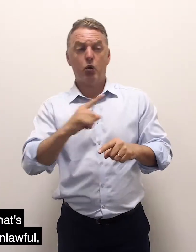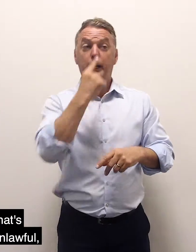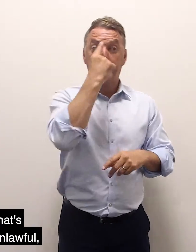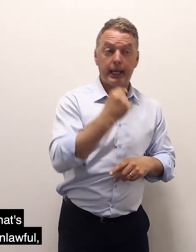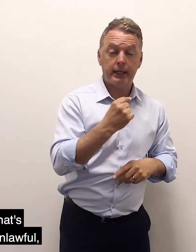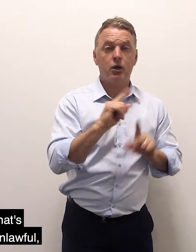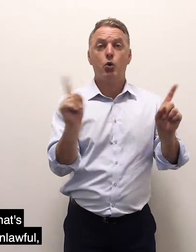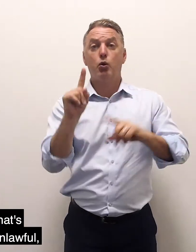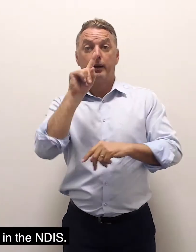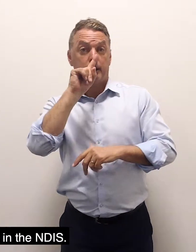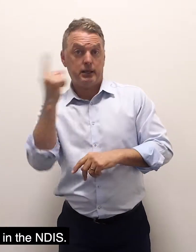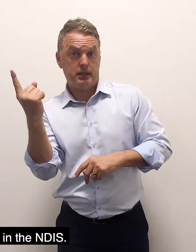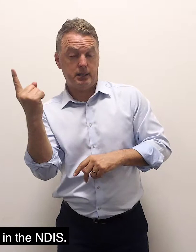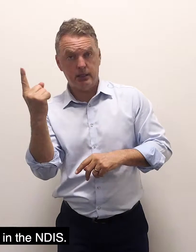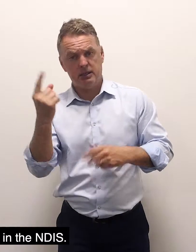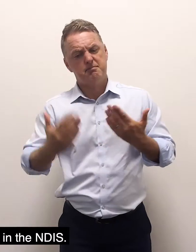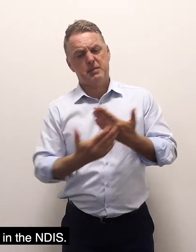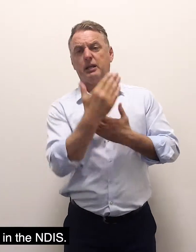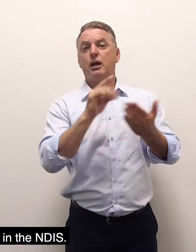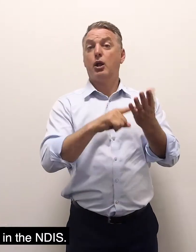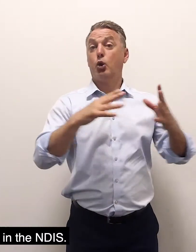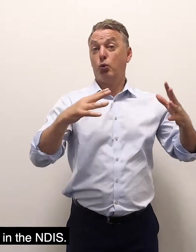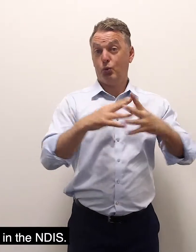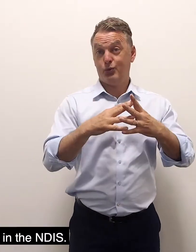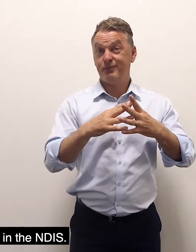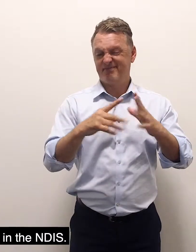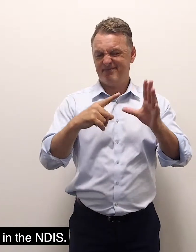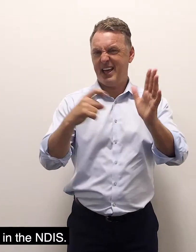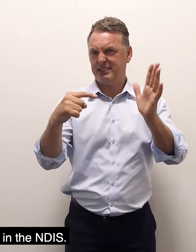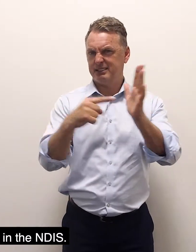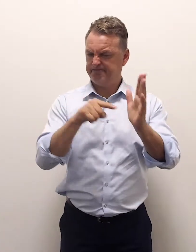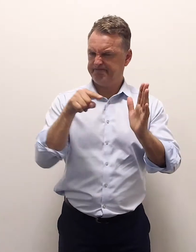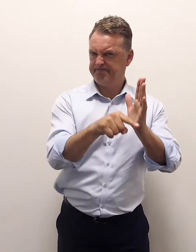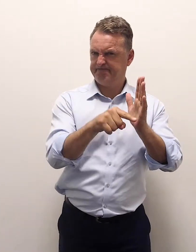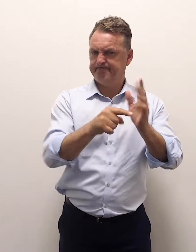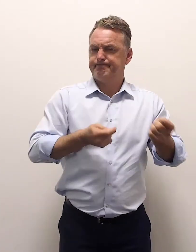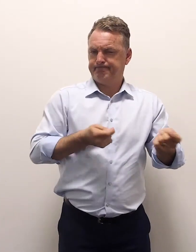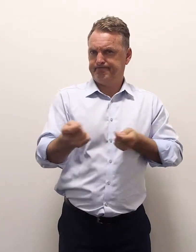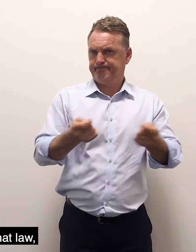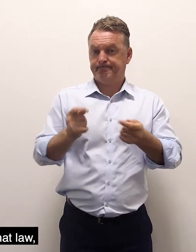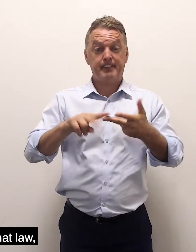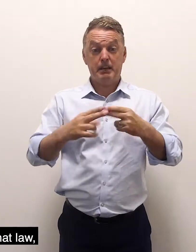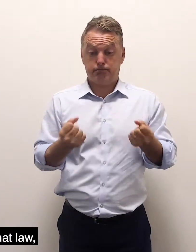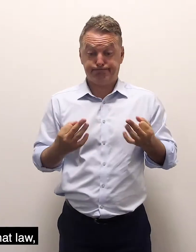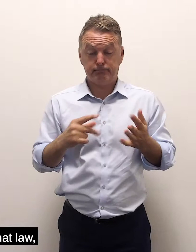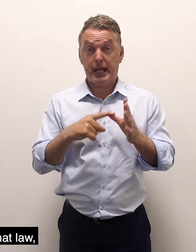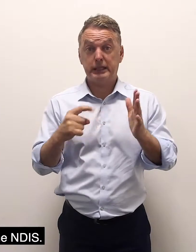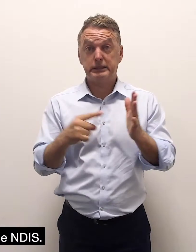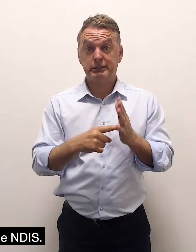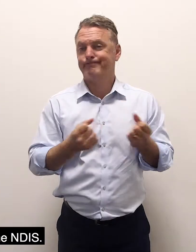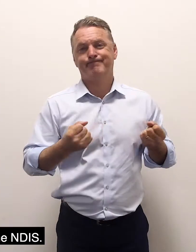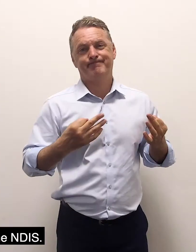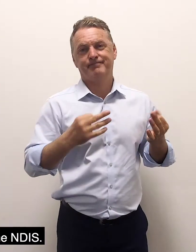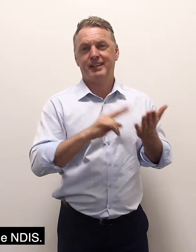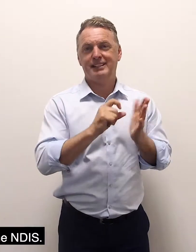what's lawful and what's unlawful, what can be done by law in the NDIS. If you didn't have that law,